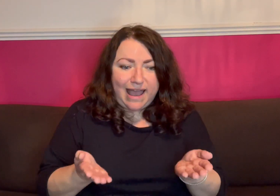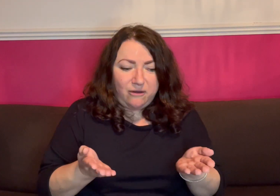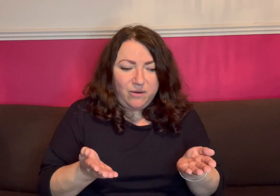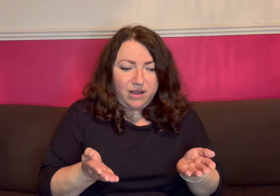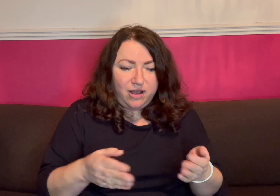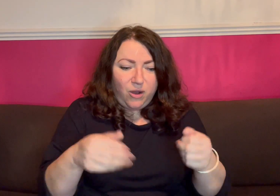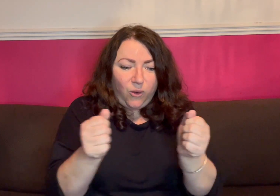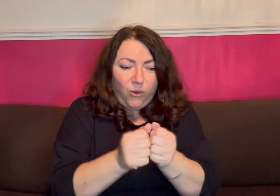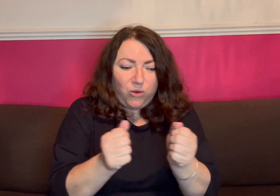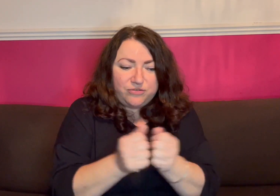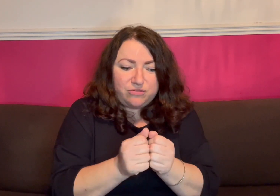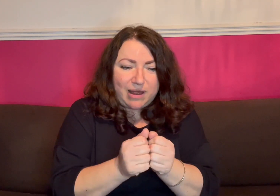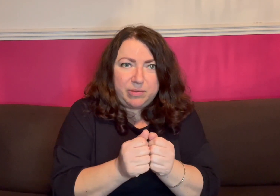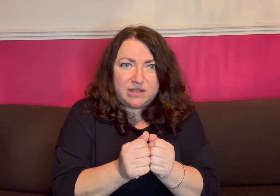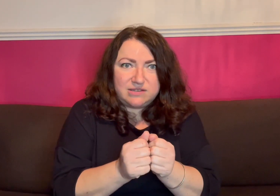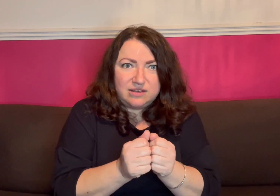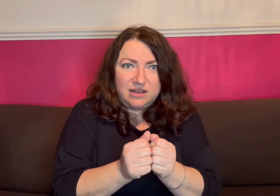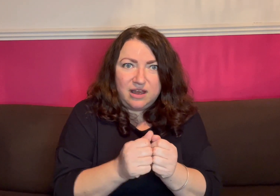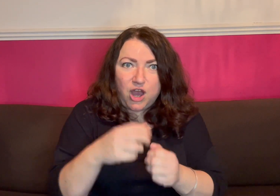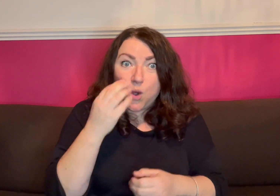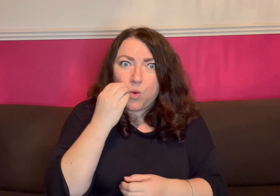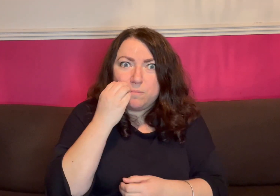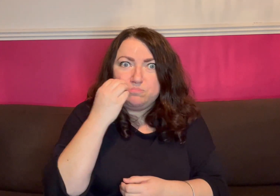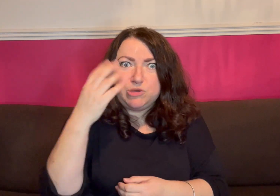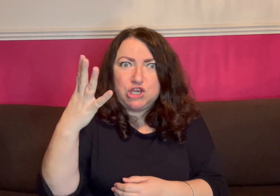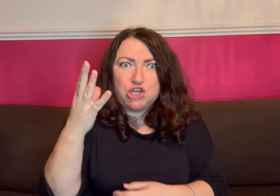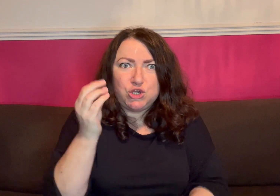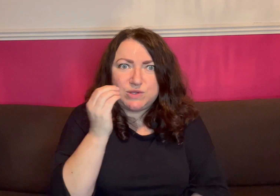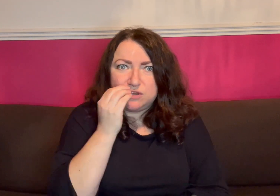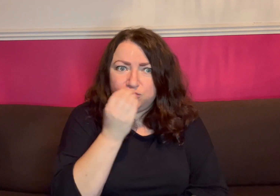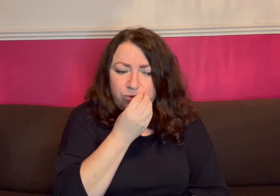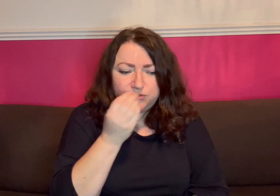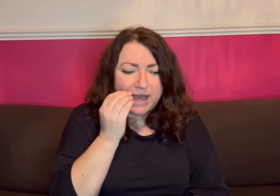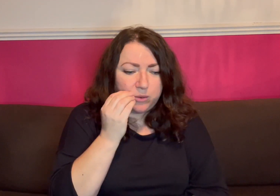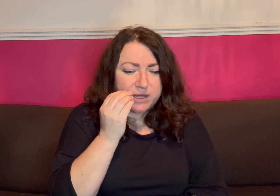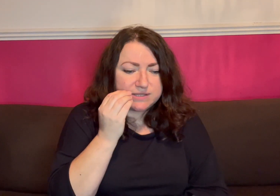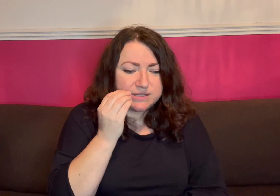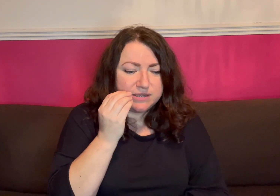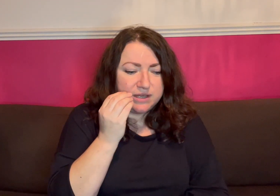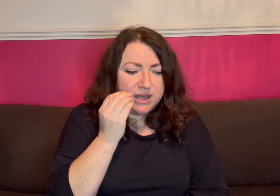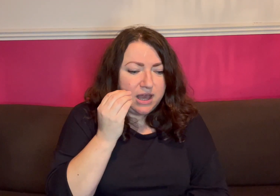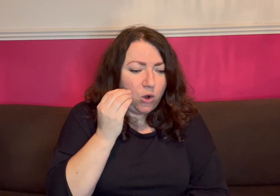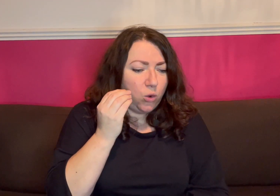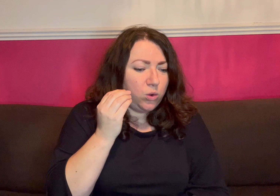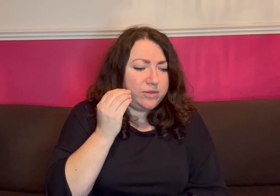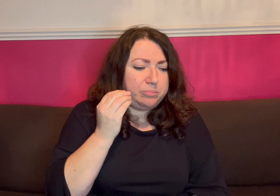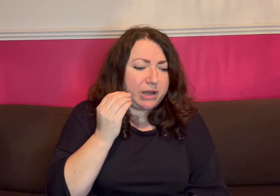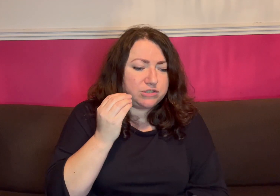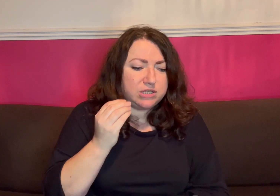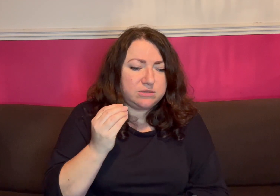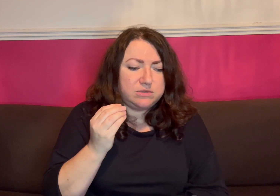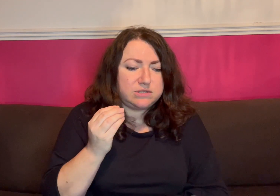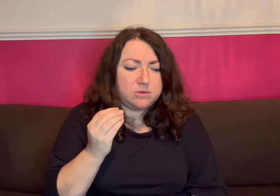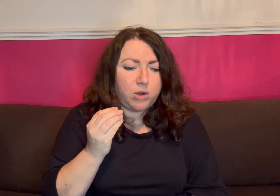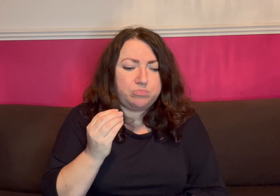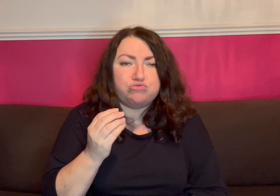Now, all of the wrappers were beautiful flowers. All of the buttons were